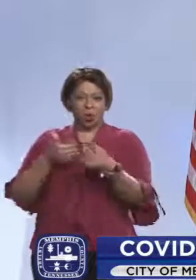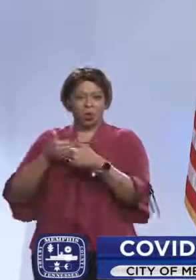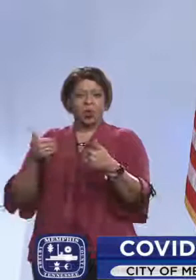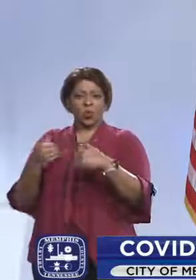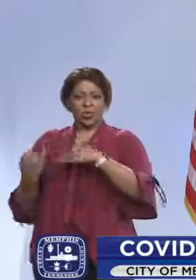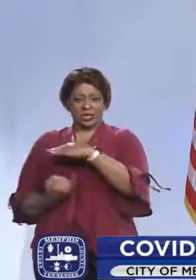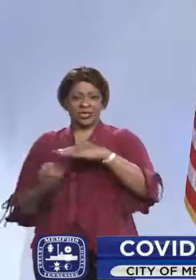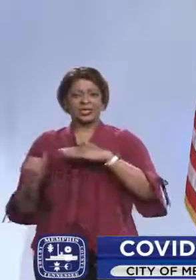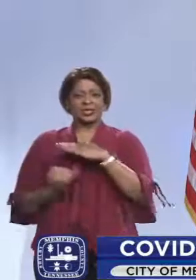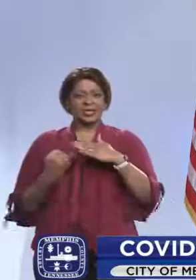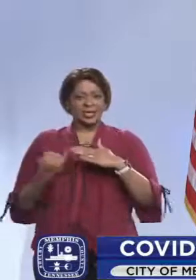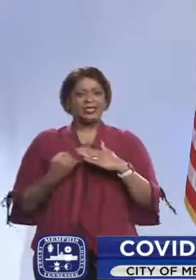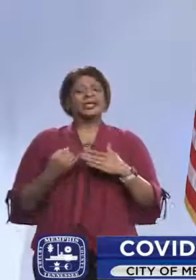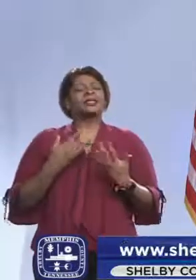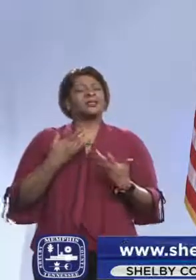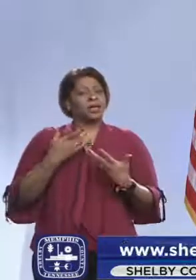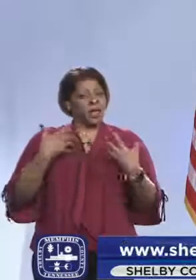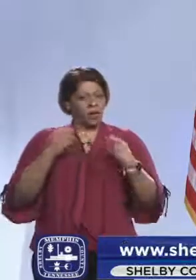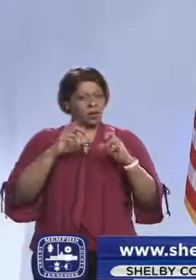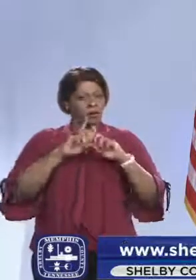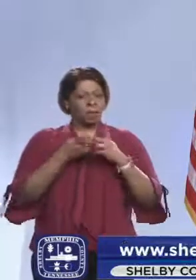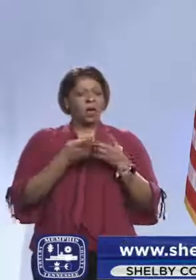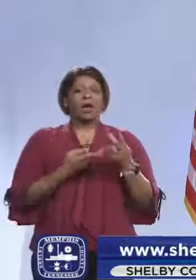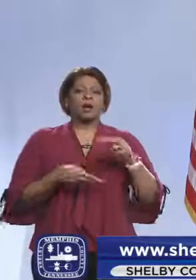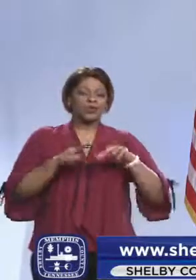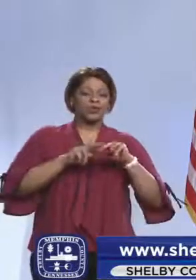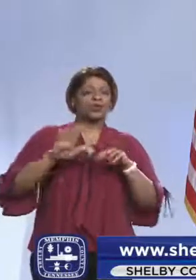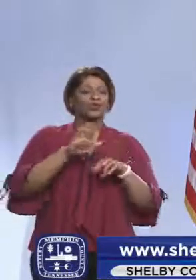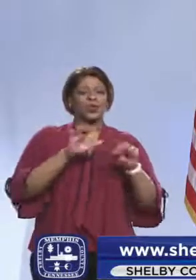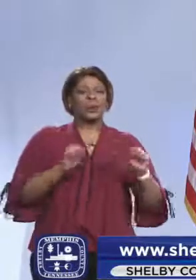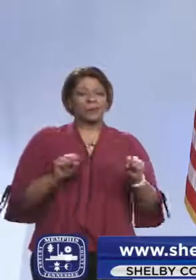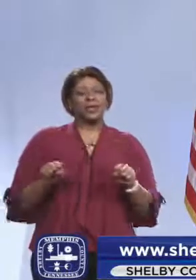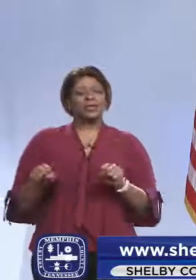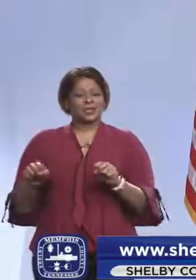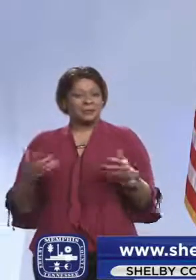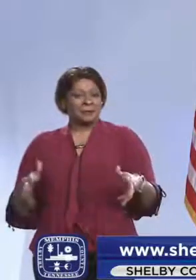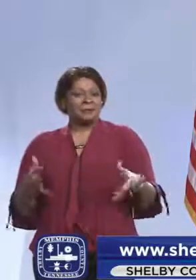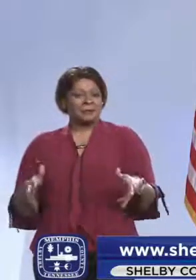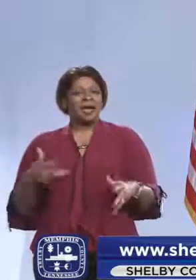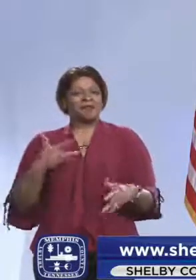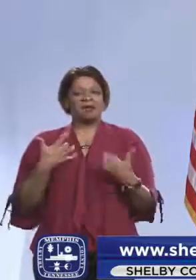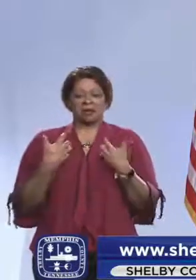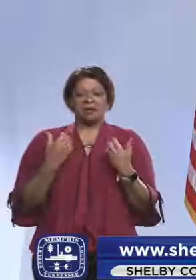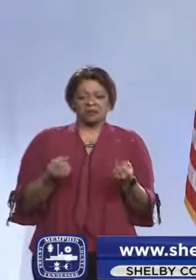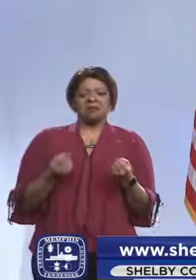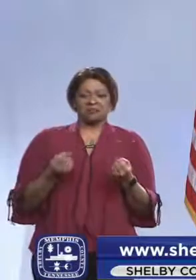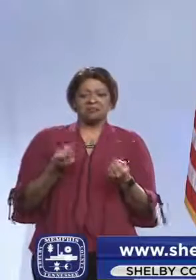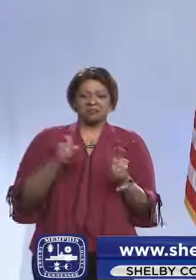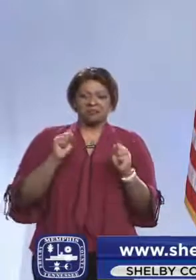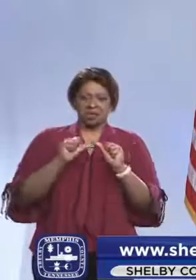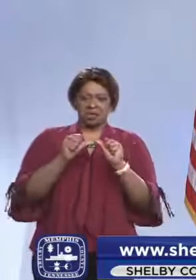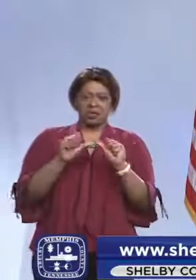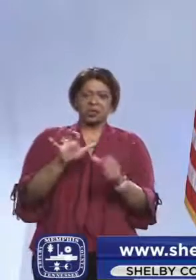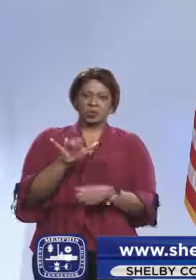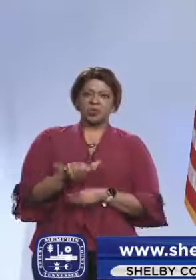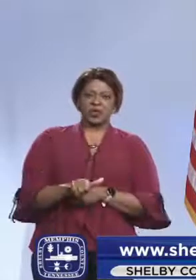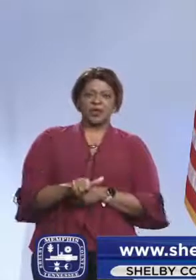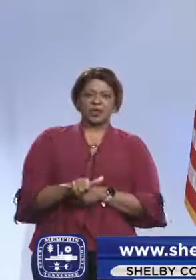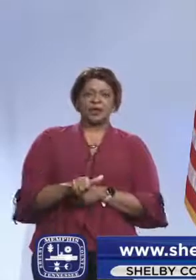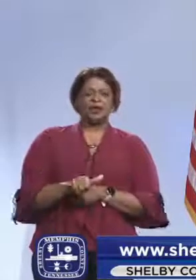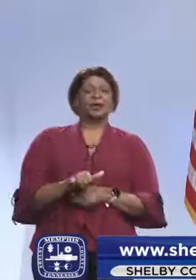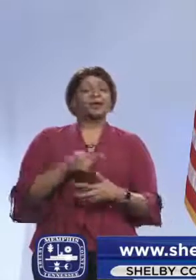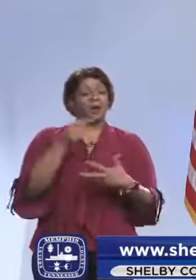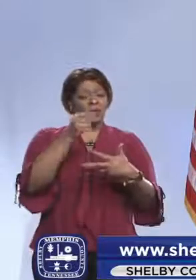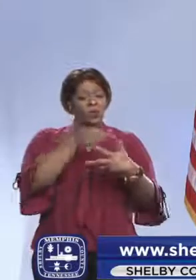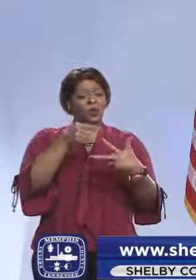already dramatically increased their capacity, and I think I feel confident that they'll be able to do that. All